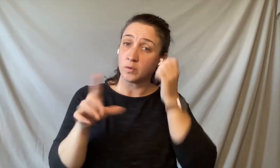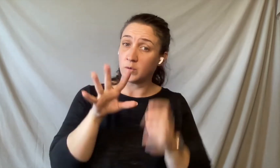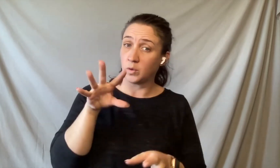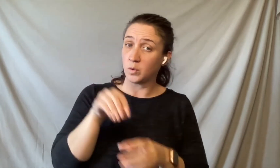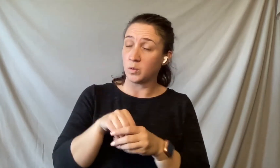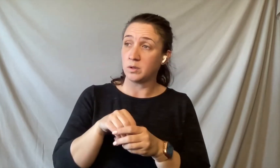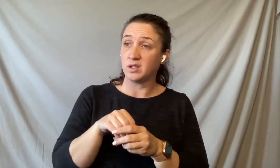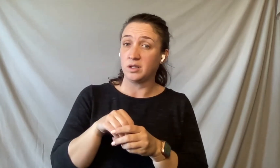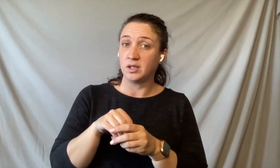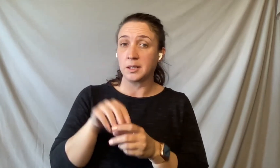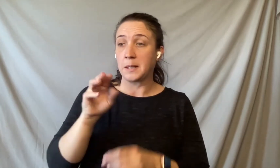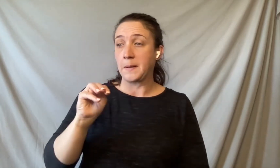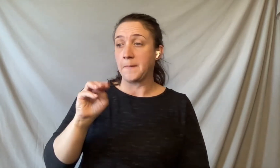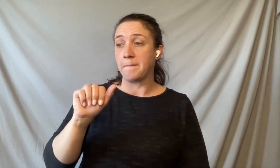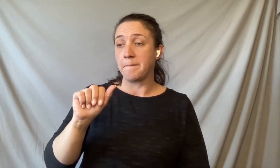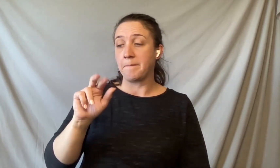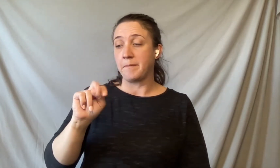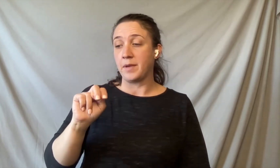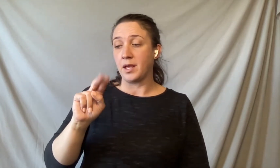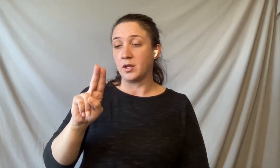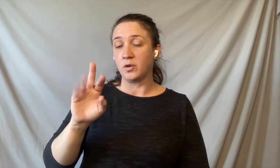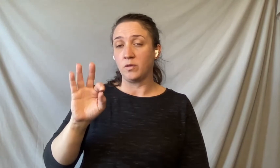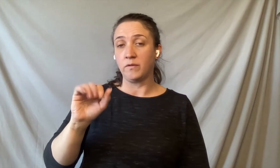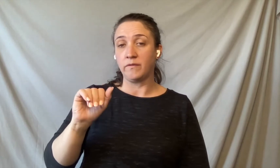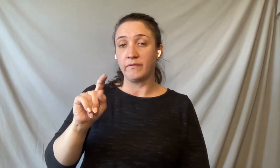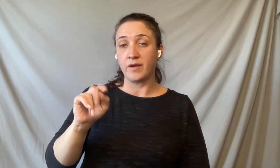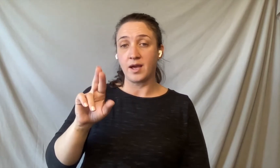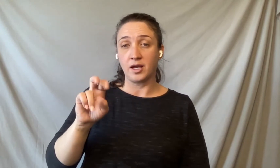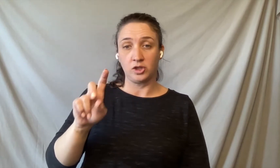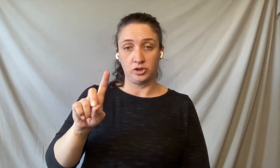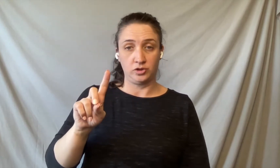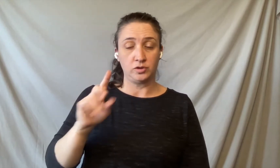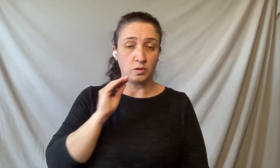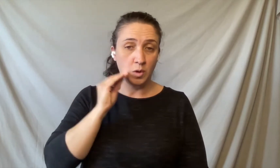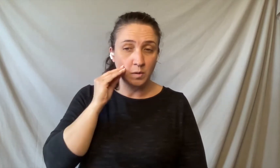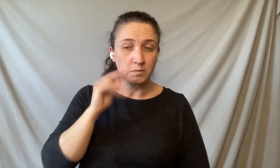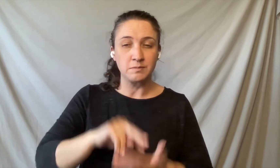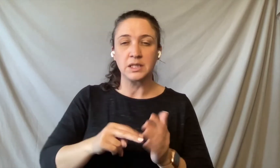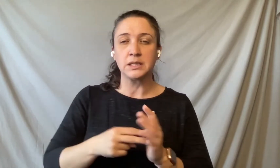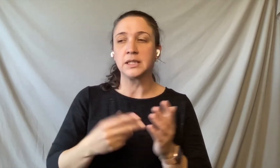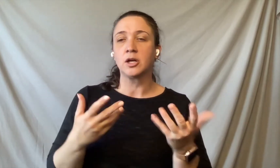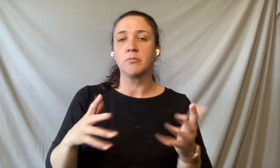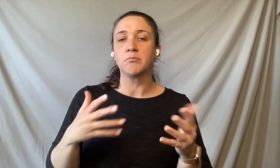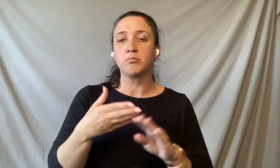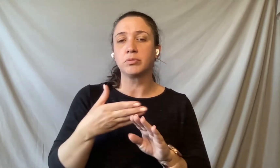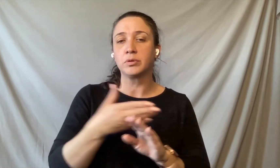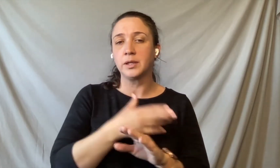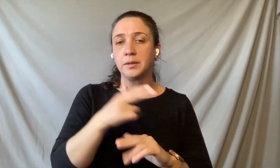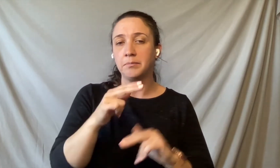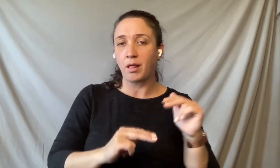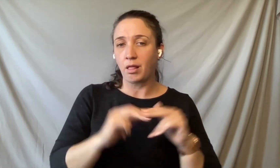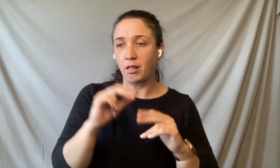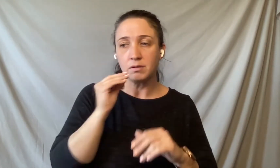manufactured homes and other easy to deploy, more economic